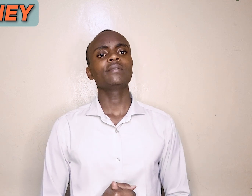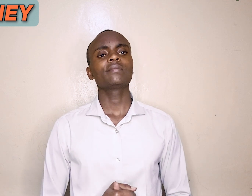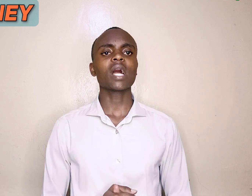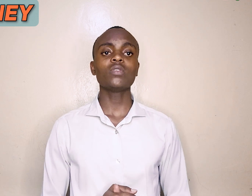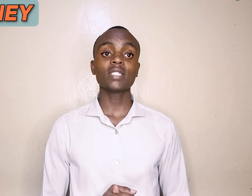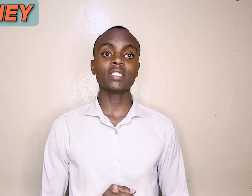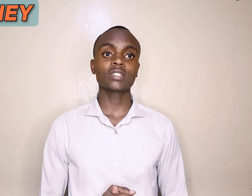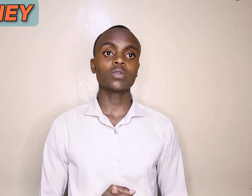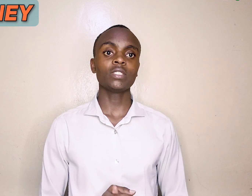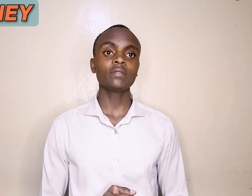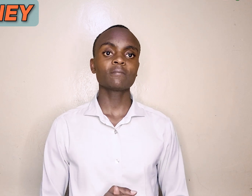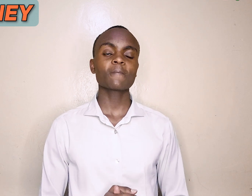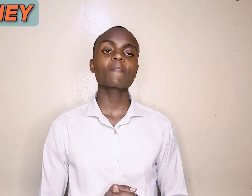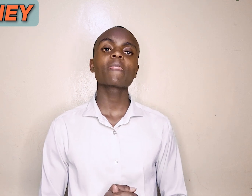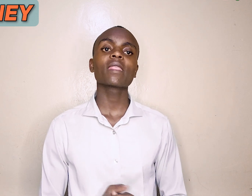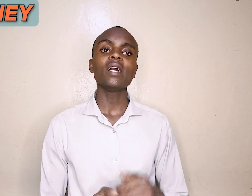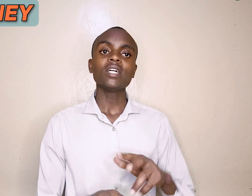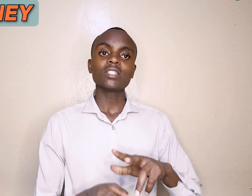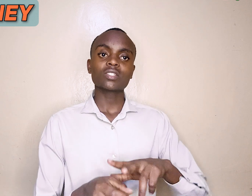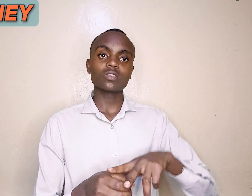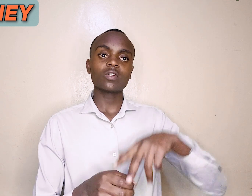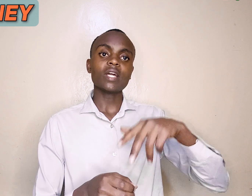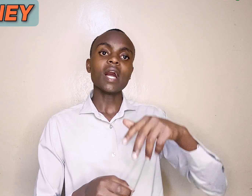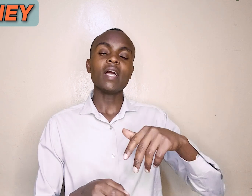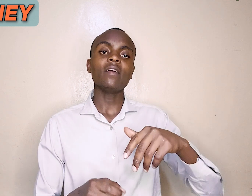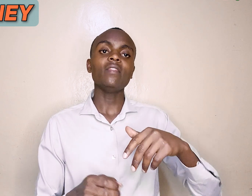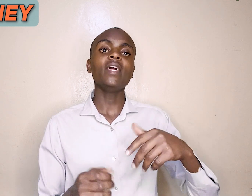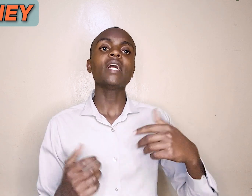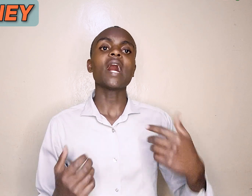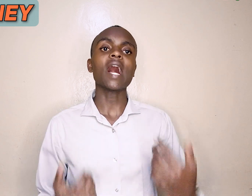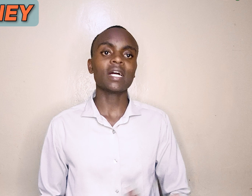How do you send stony? Soda and then hard.